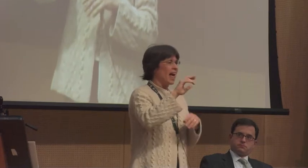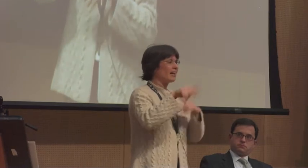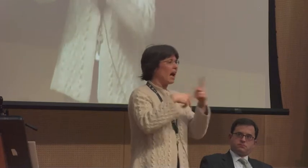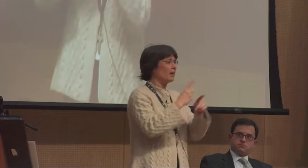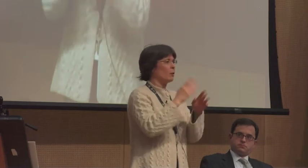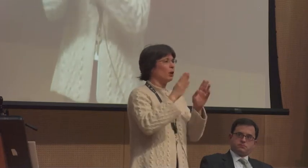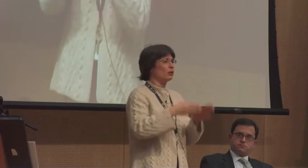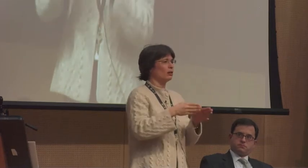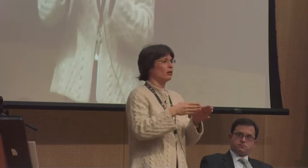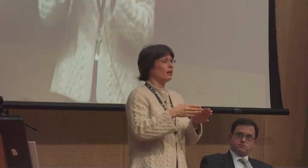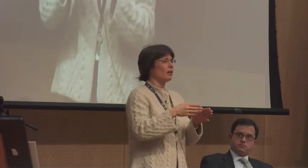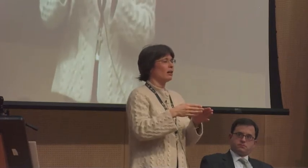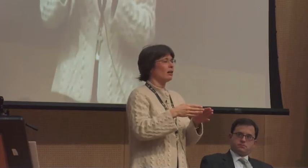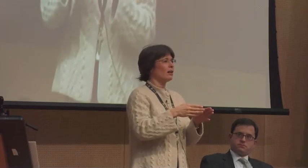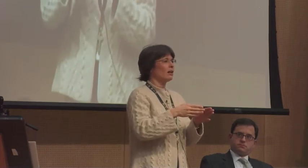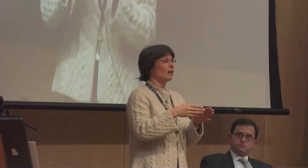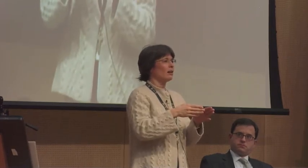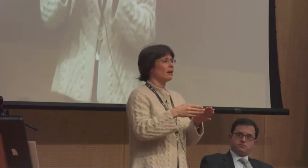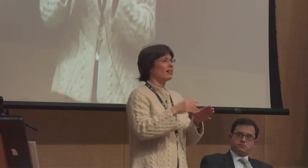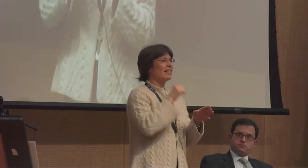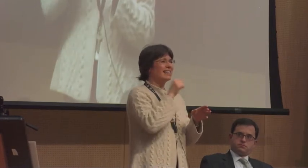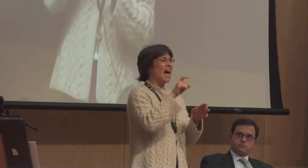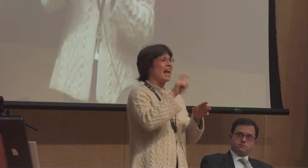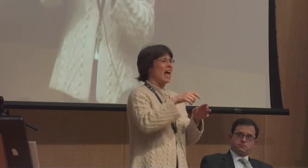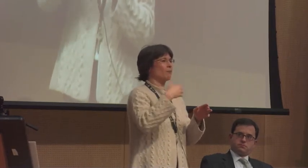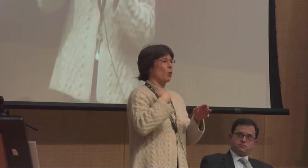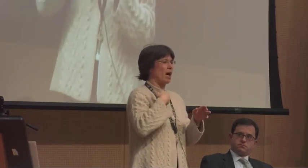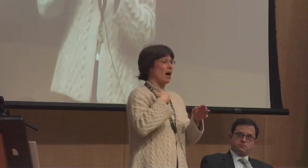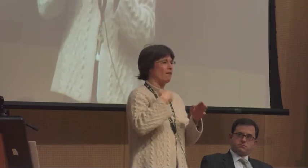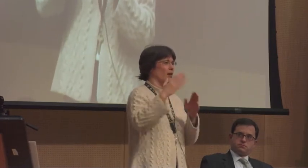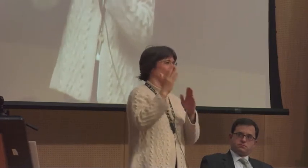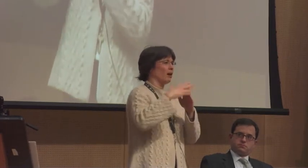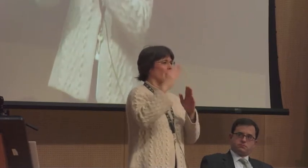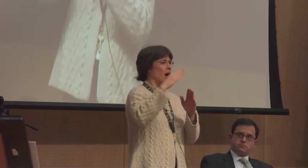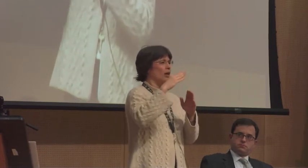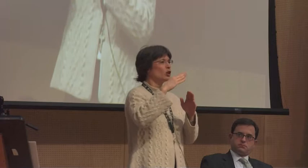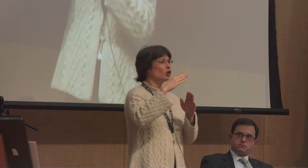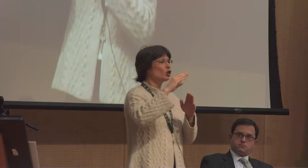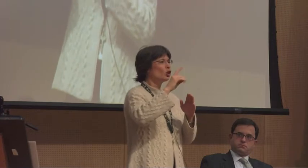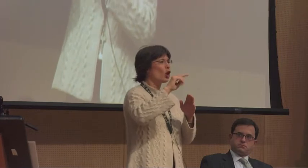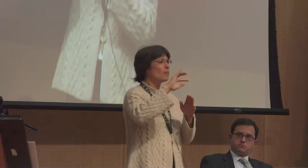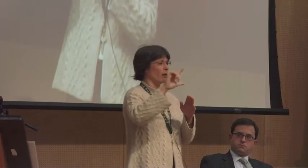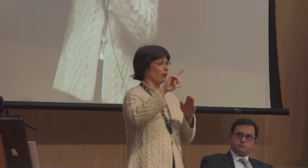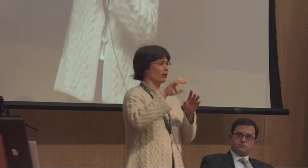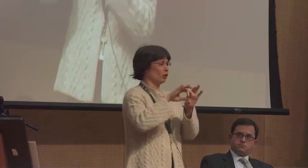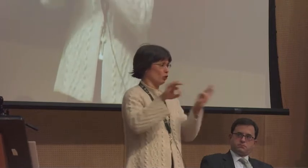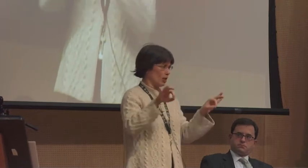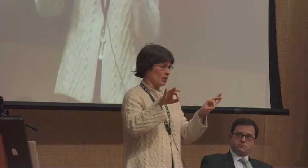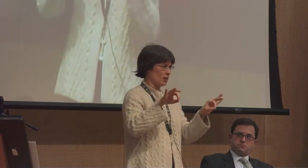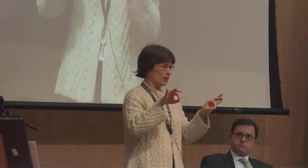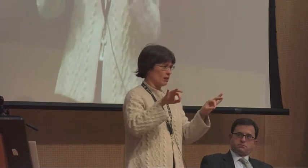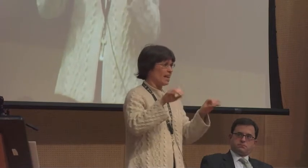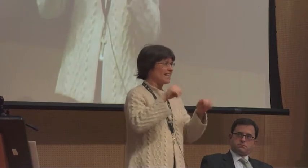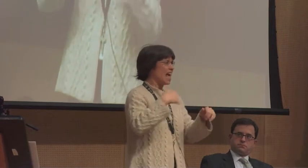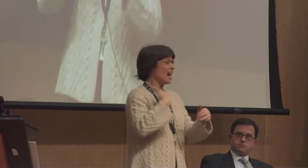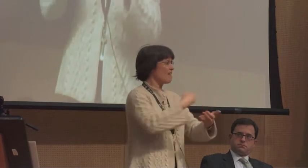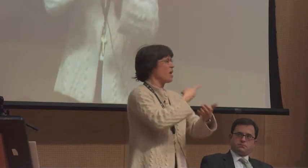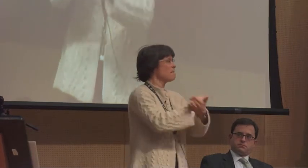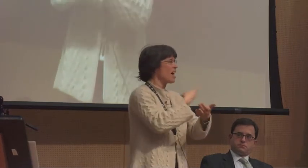That kind of a person does not have to have a terminal degree, can have a